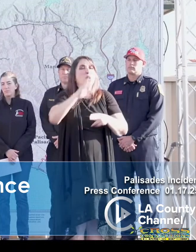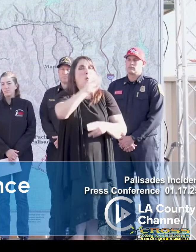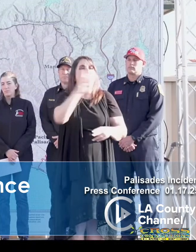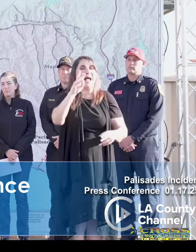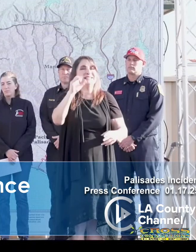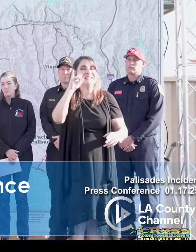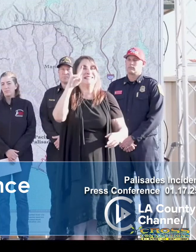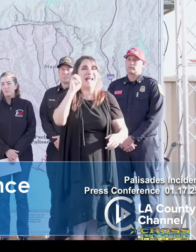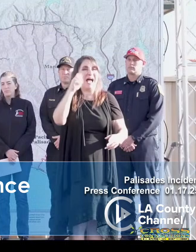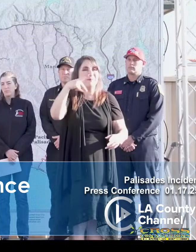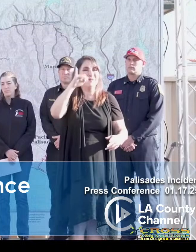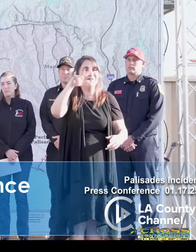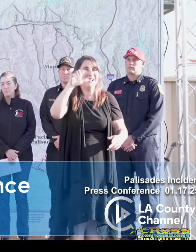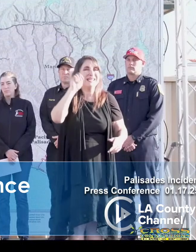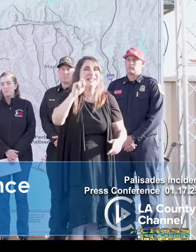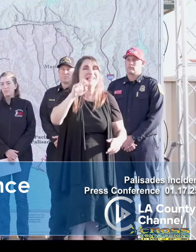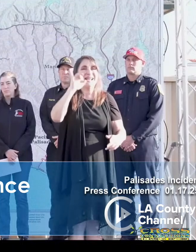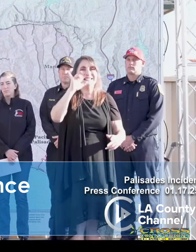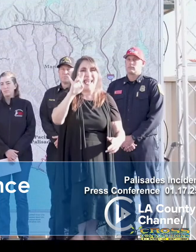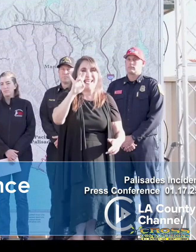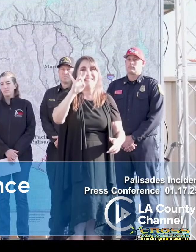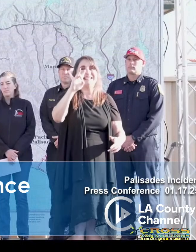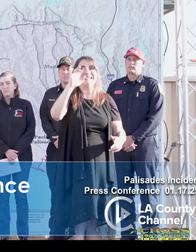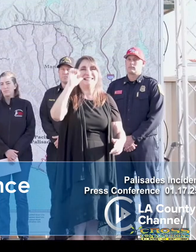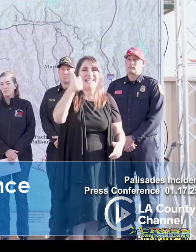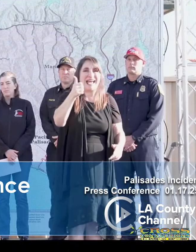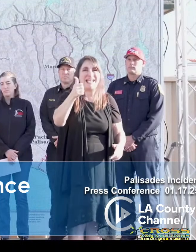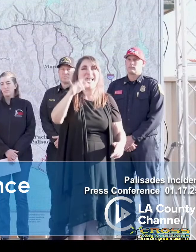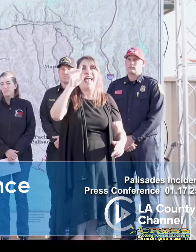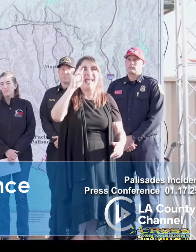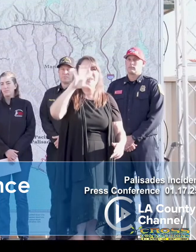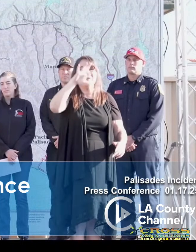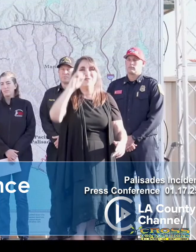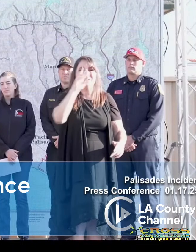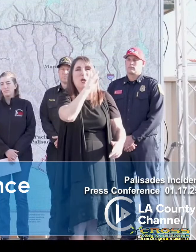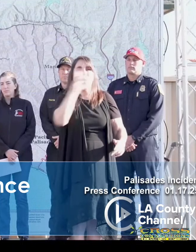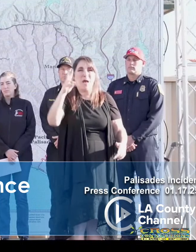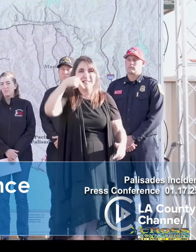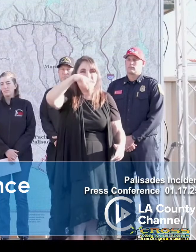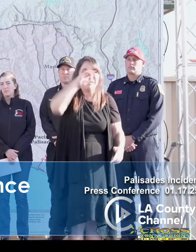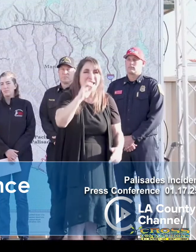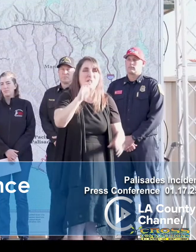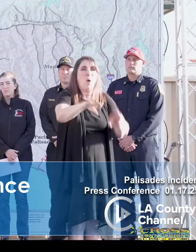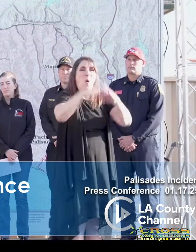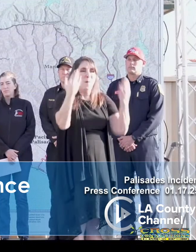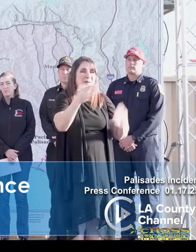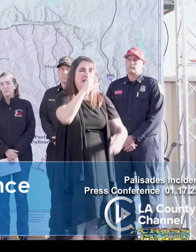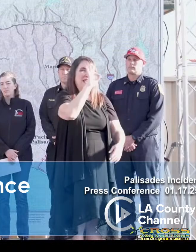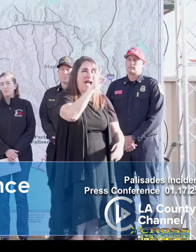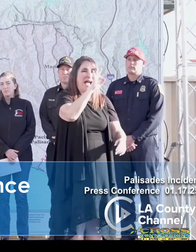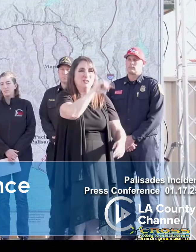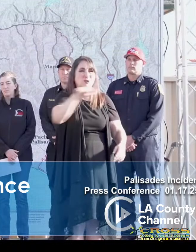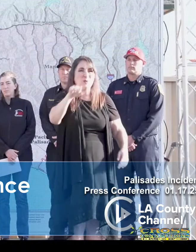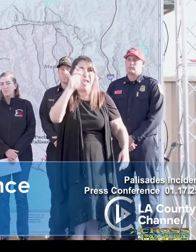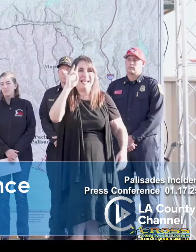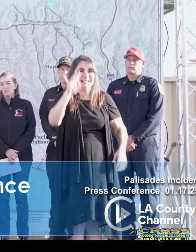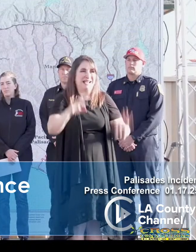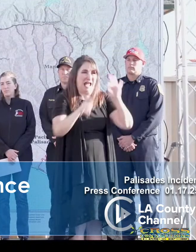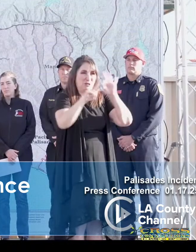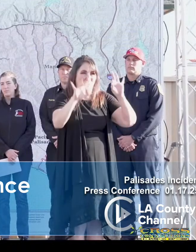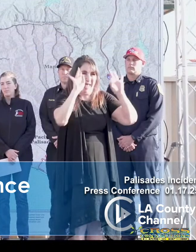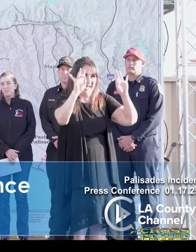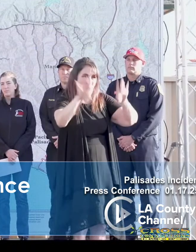at 850 West Pico. It's open from 9 a.m. to 8 p.m. A lot of hours.